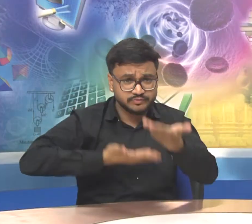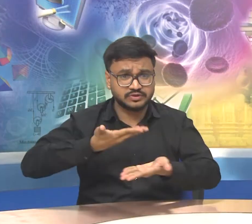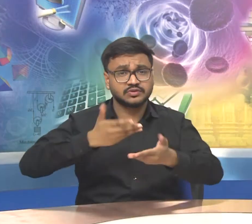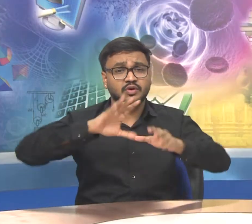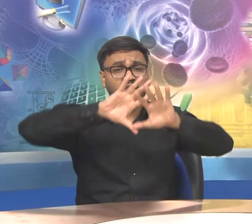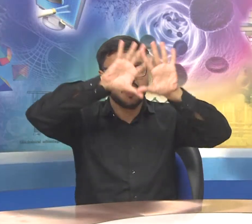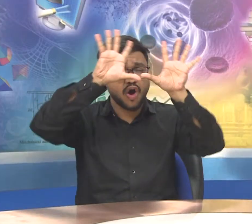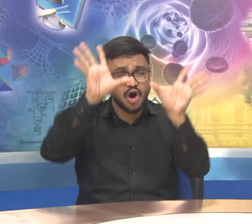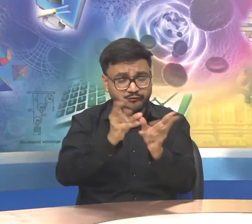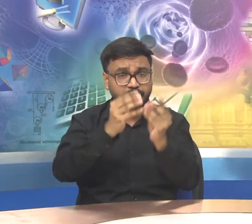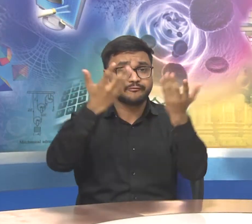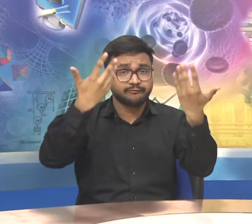Outcomes.